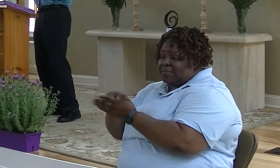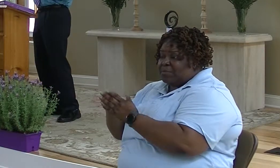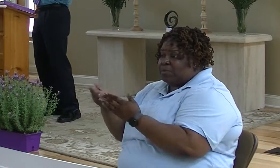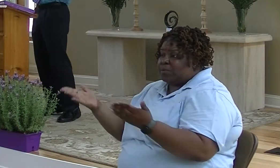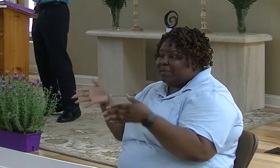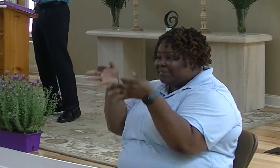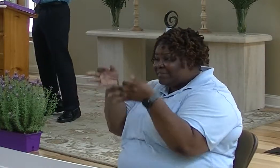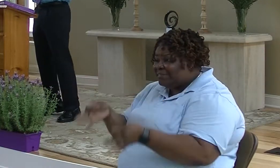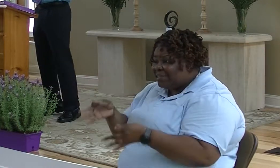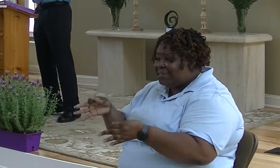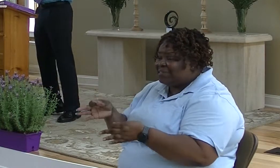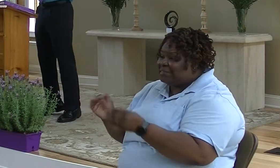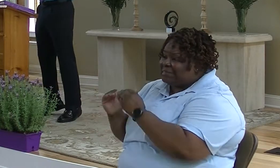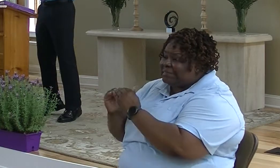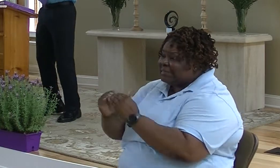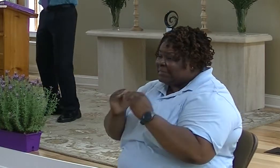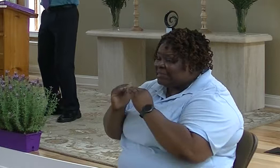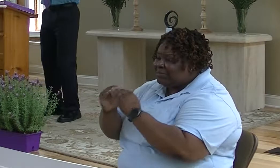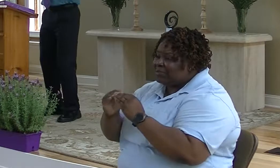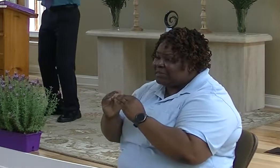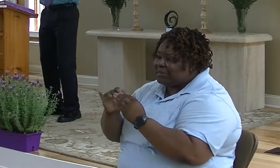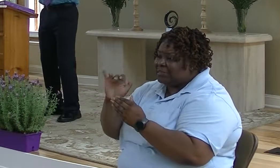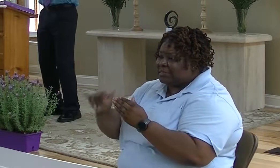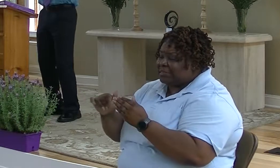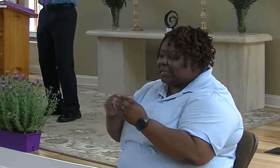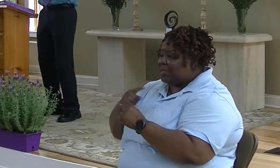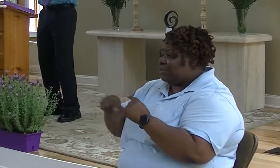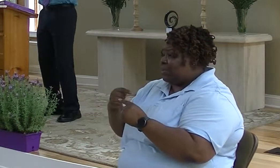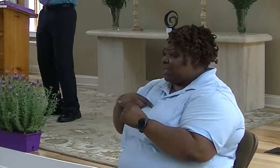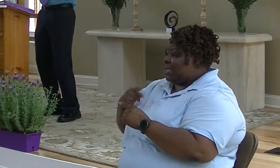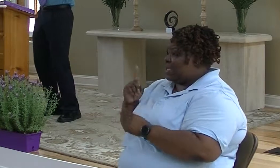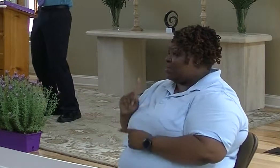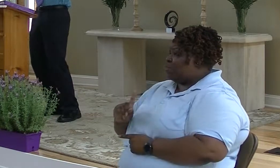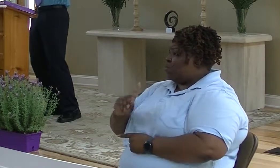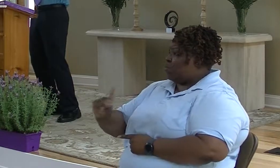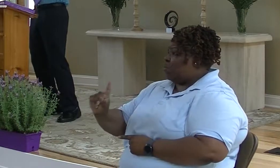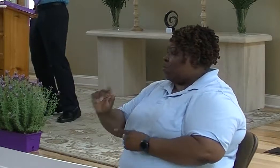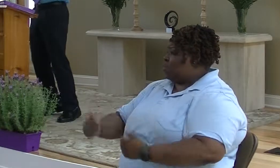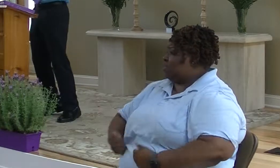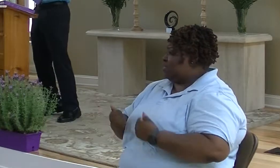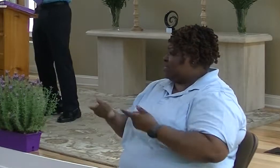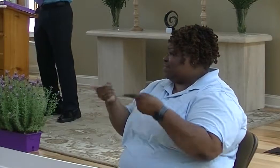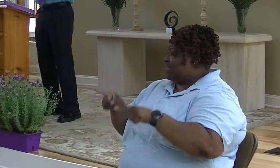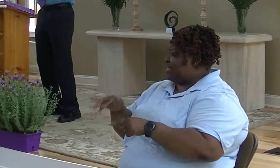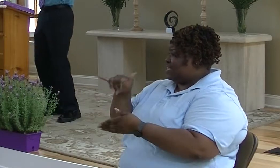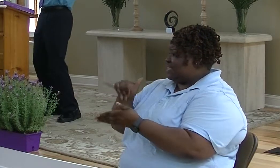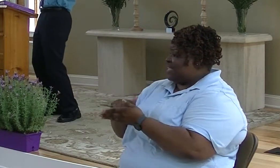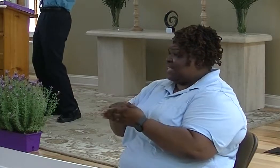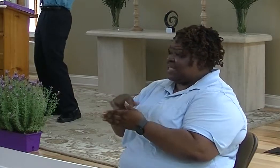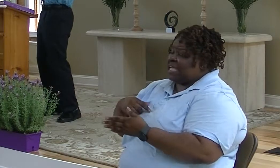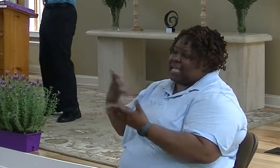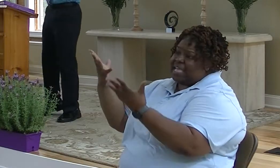but equanimity, that when I am walking as that, then I am encompassing and enveloping the